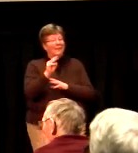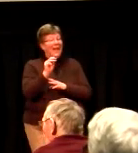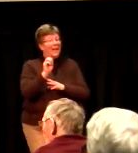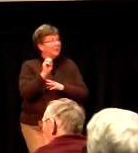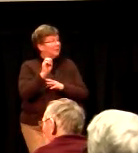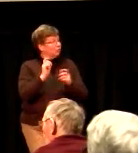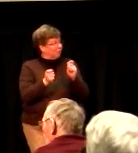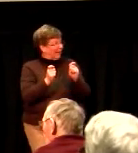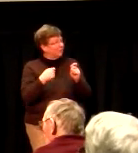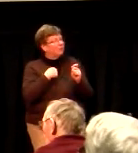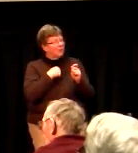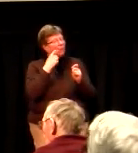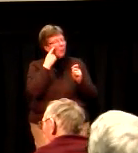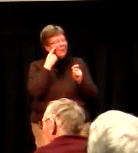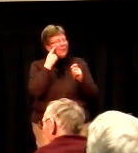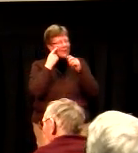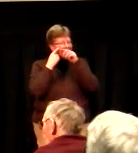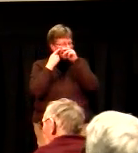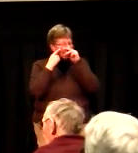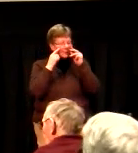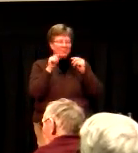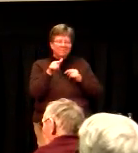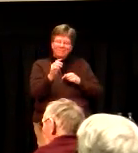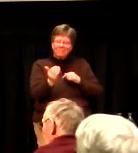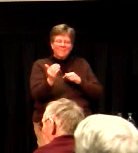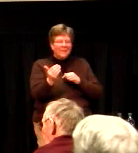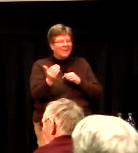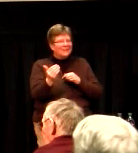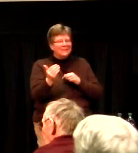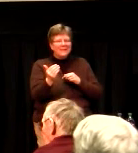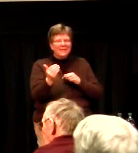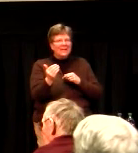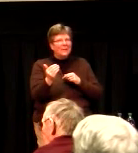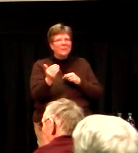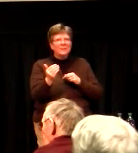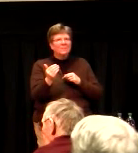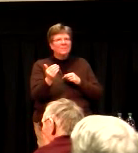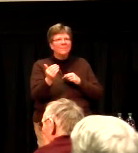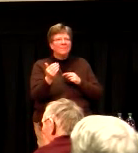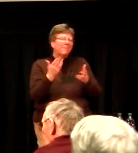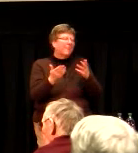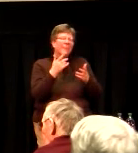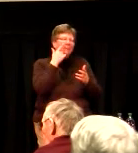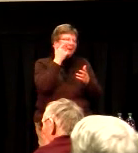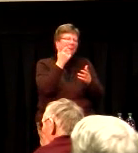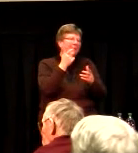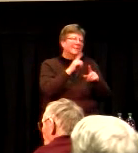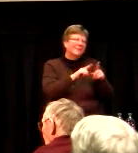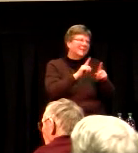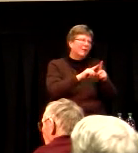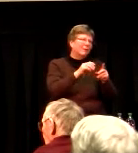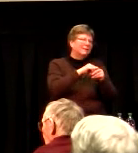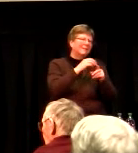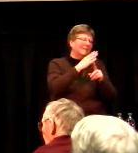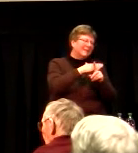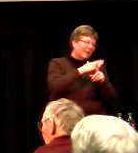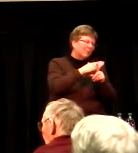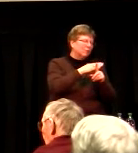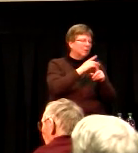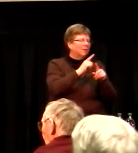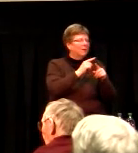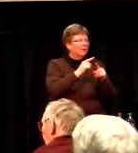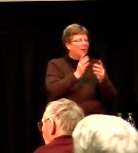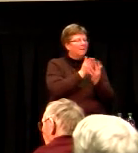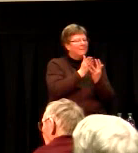think that it seems as though, and it might be because of a difference in the temperatures between the Arctic and the